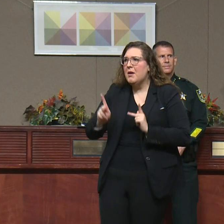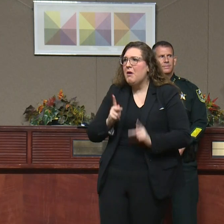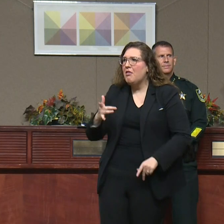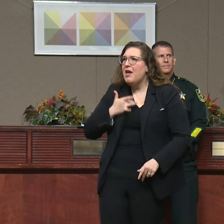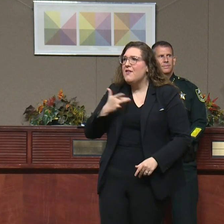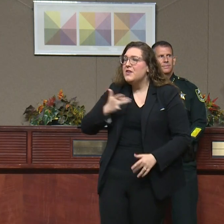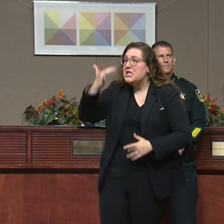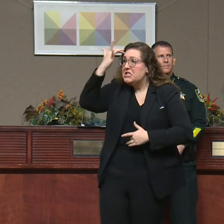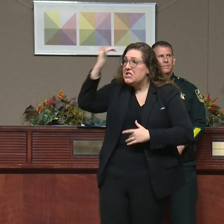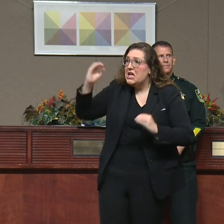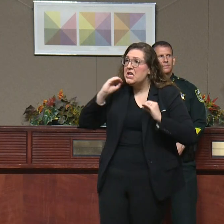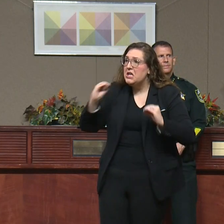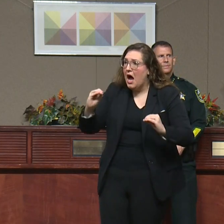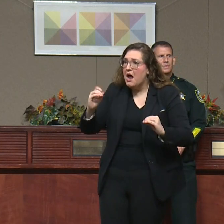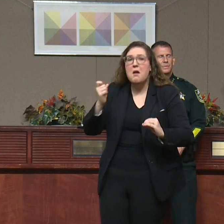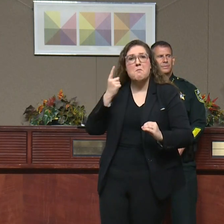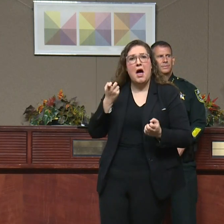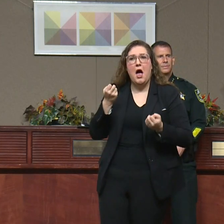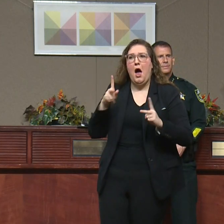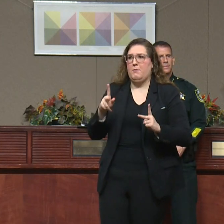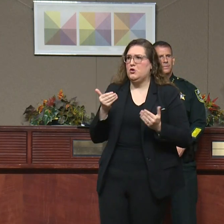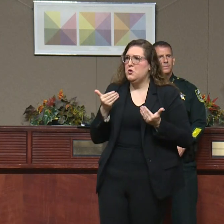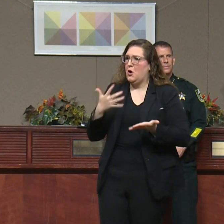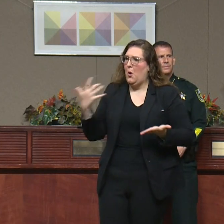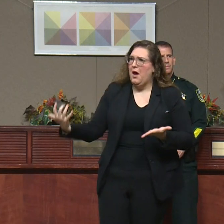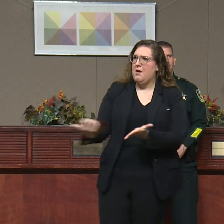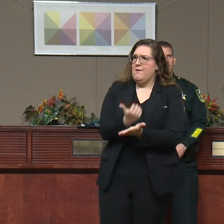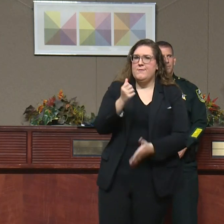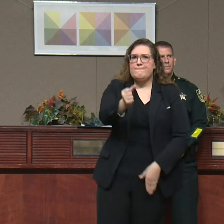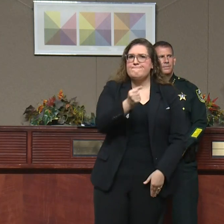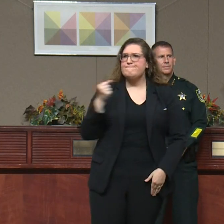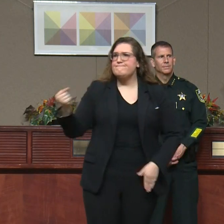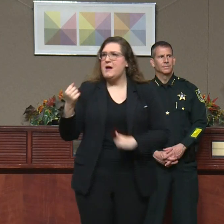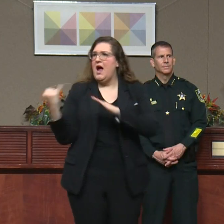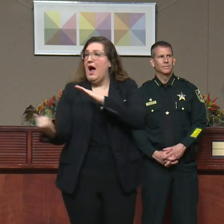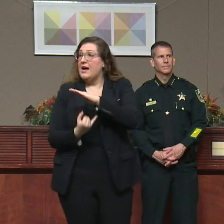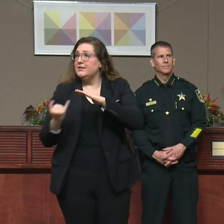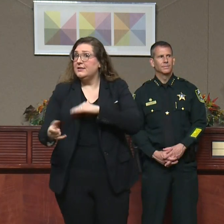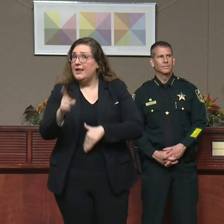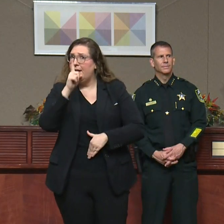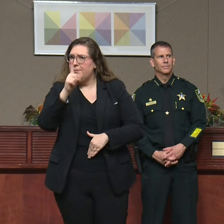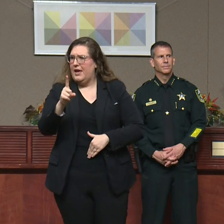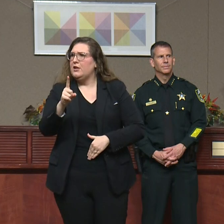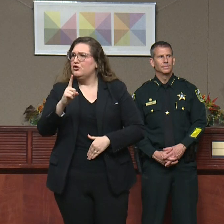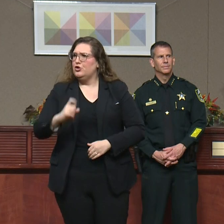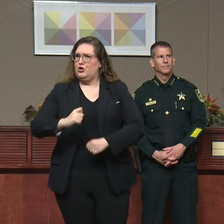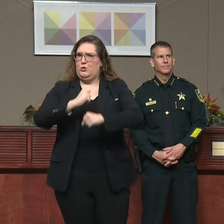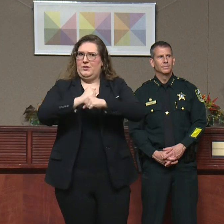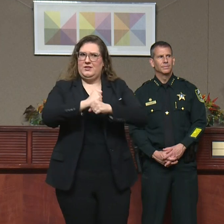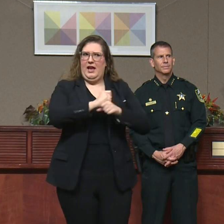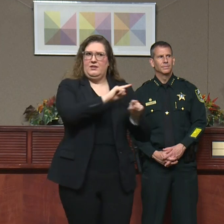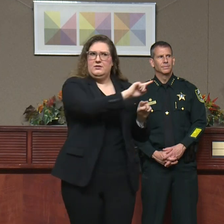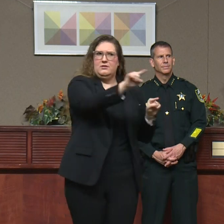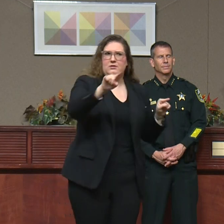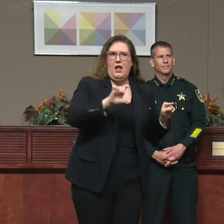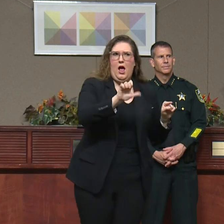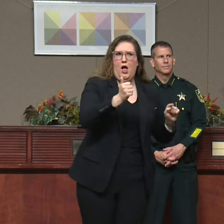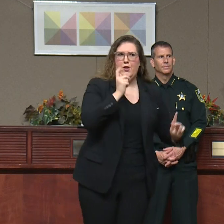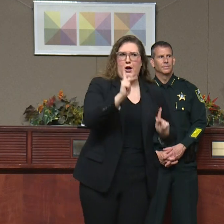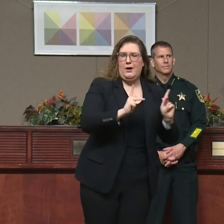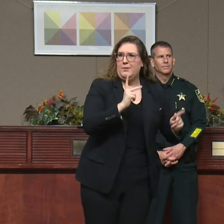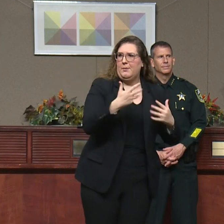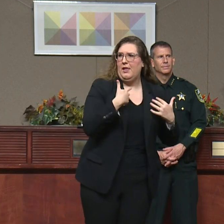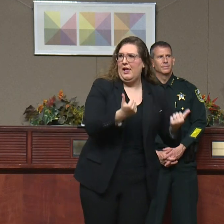isolate, and to also be able to protect those who were healthy at the time. And of those 6, only 1